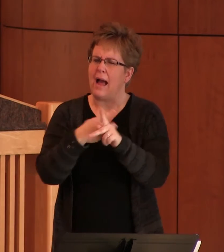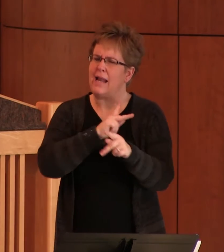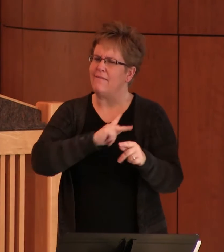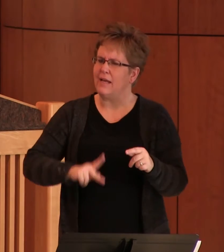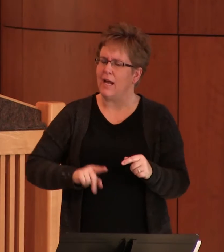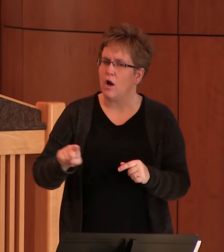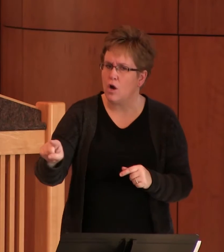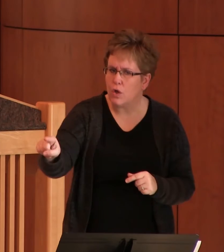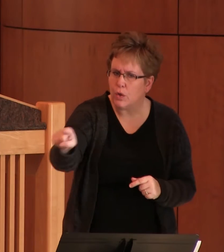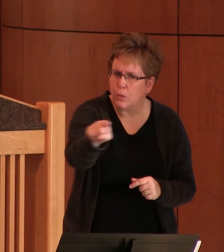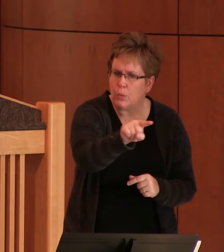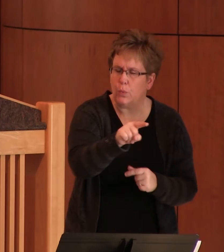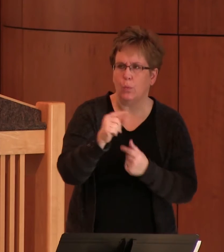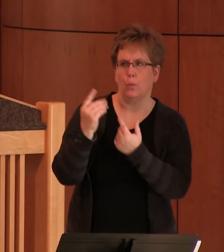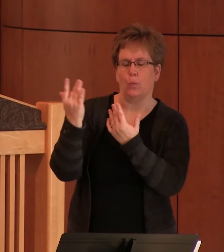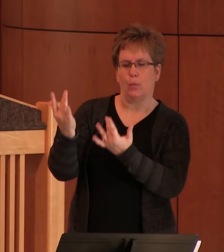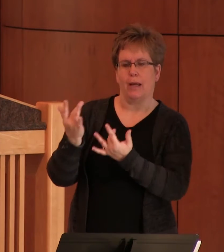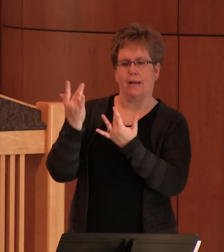we waiting for?